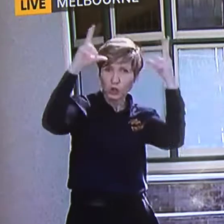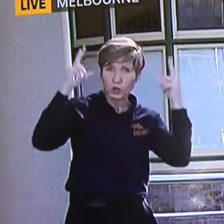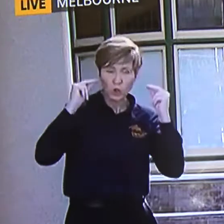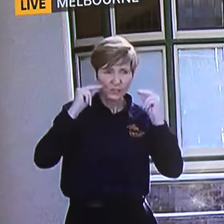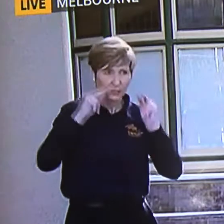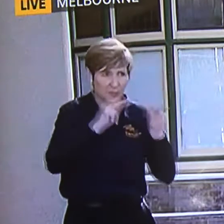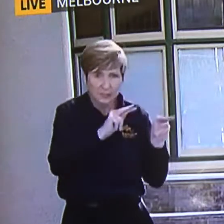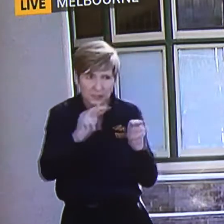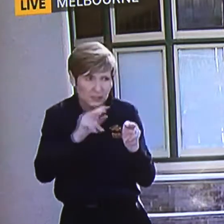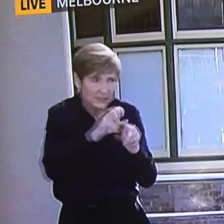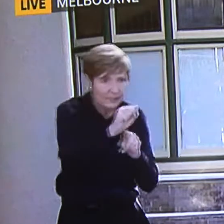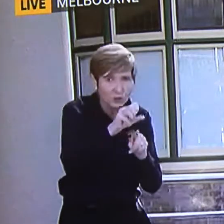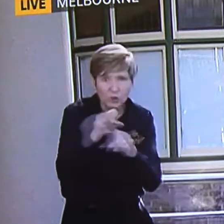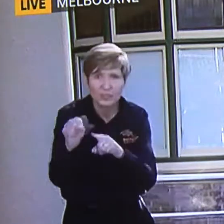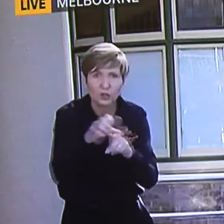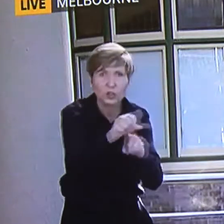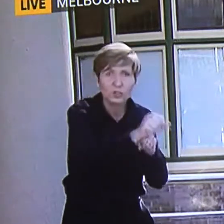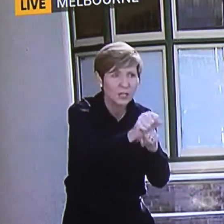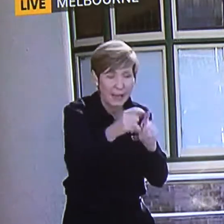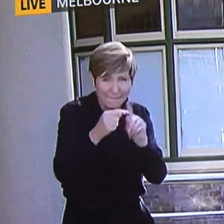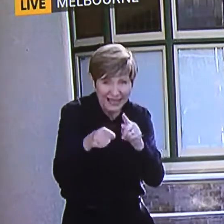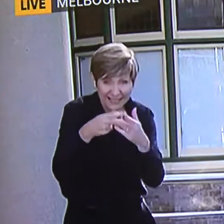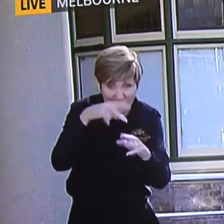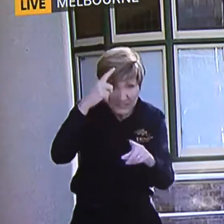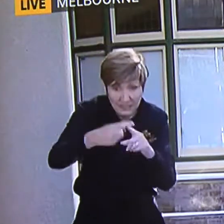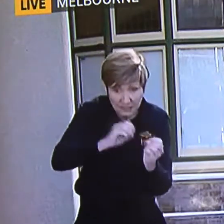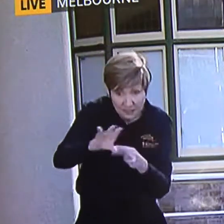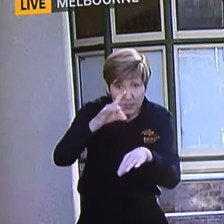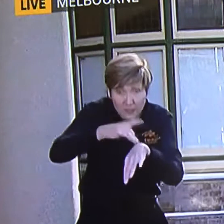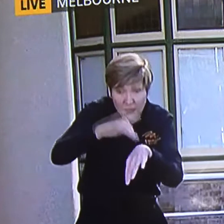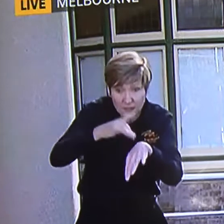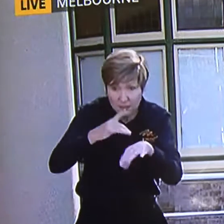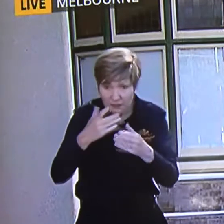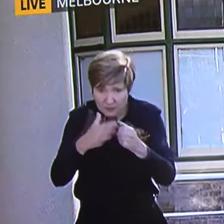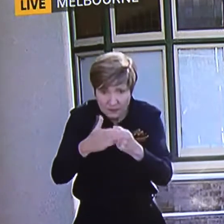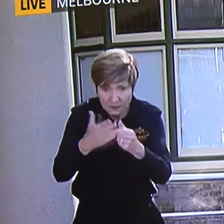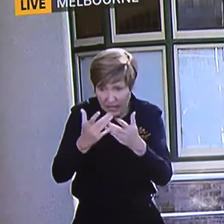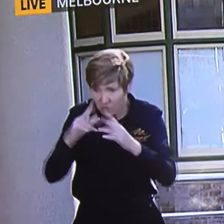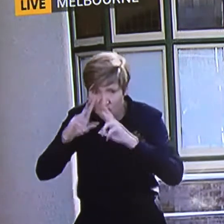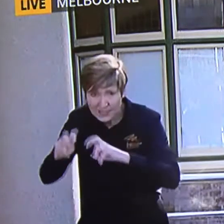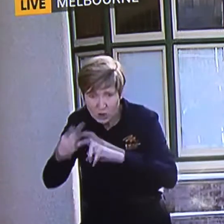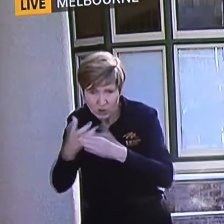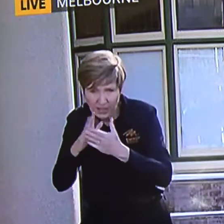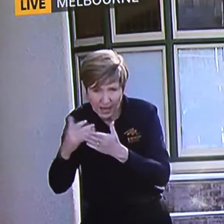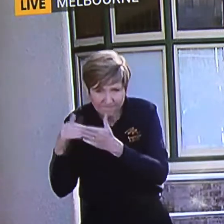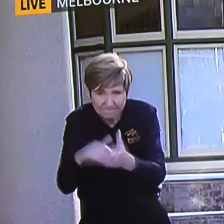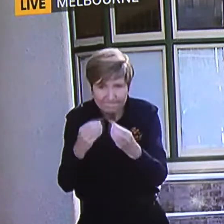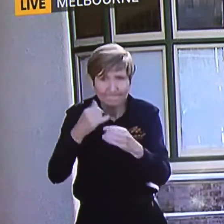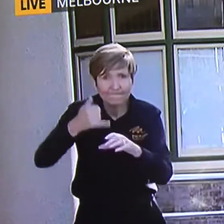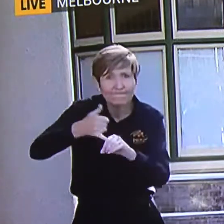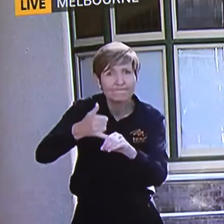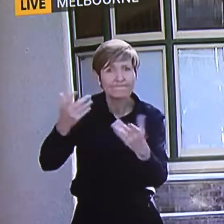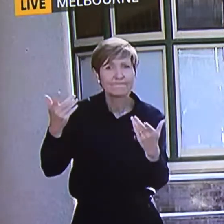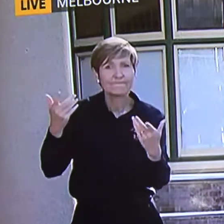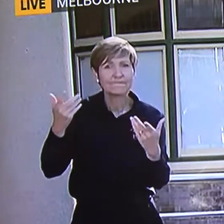of it. What Tasmania has done with a localised ring of isolation is exactly what we talked about early